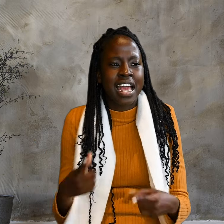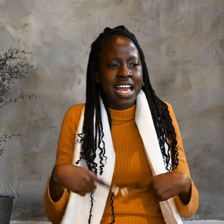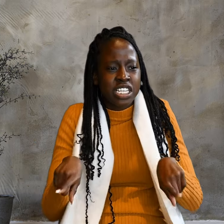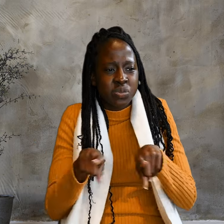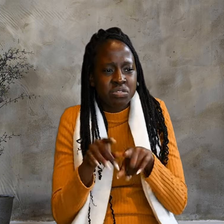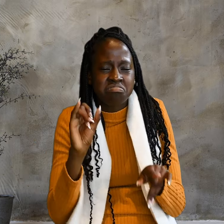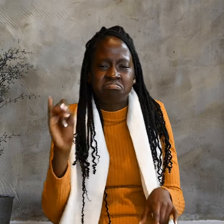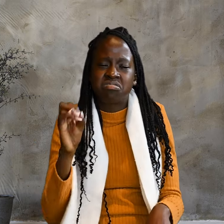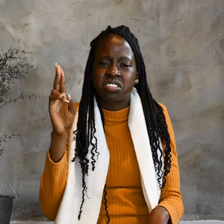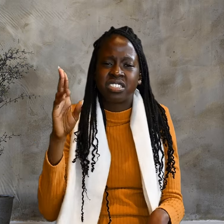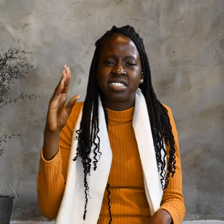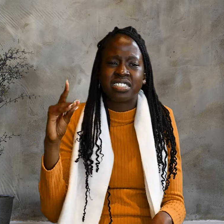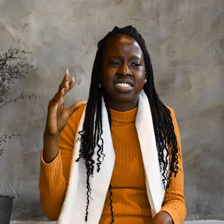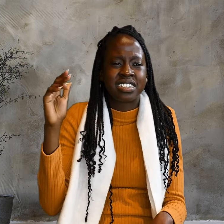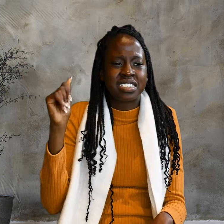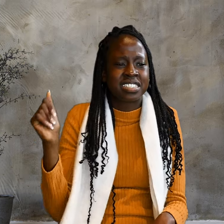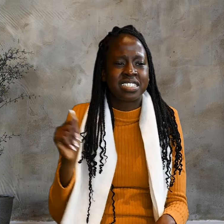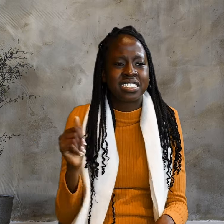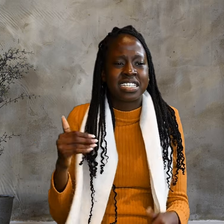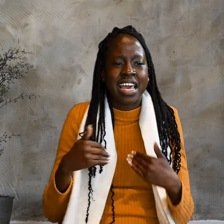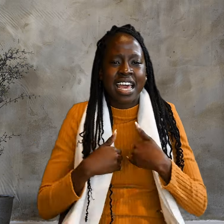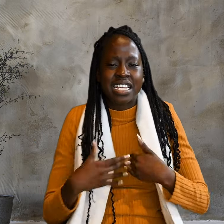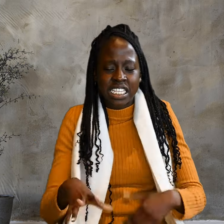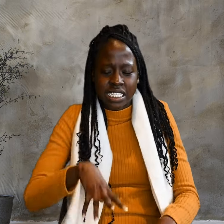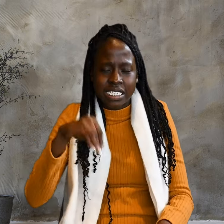he went out, and it was night.